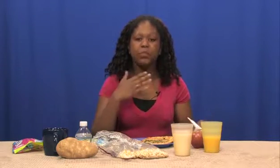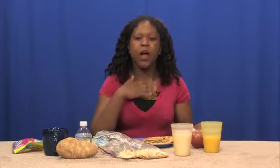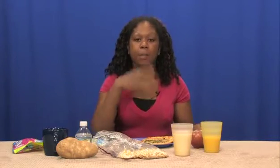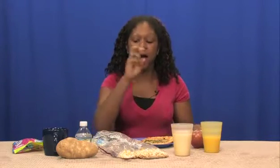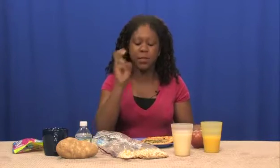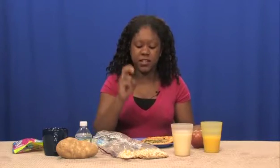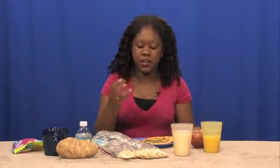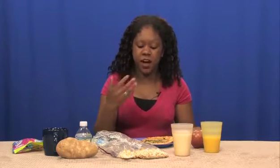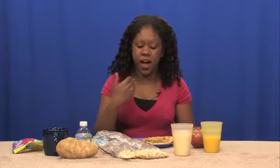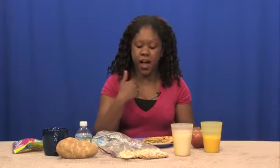On my pizza, I have